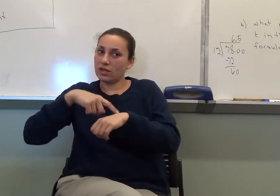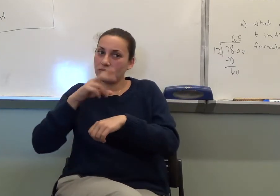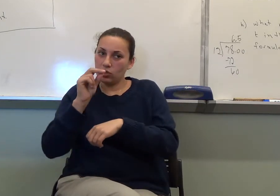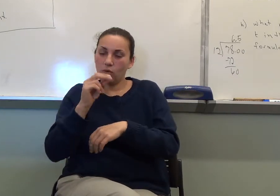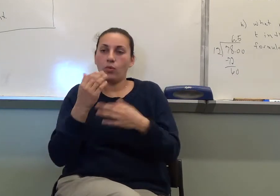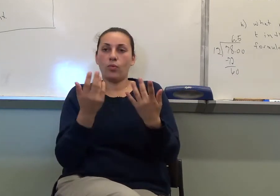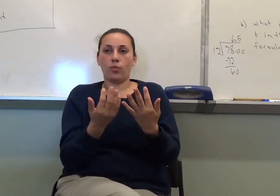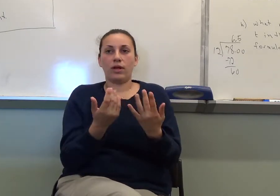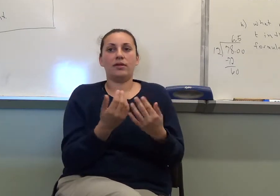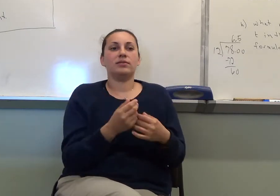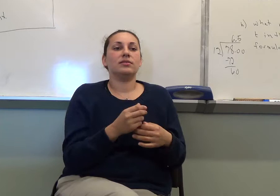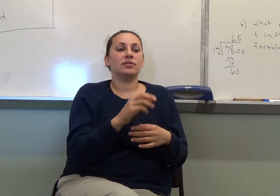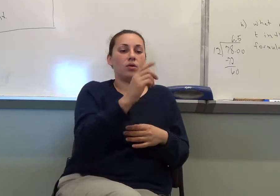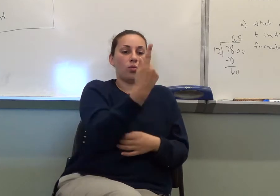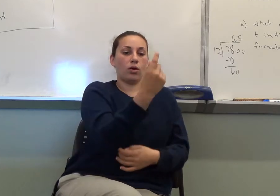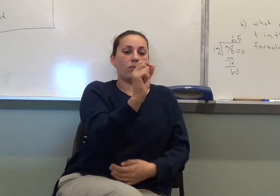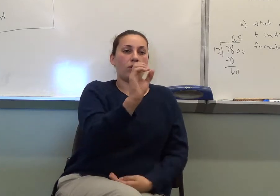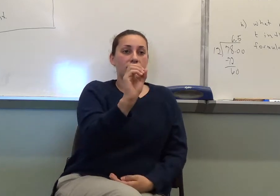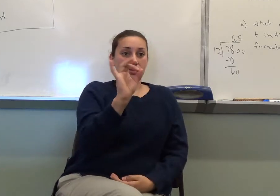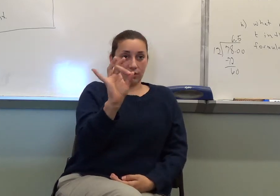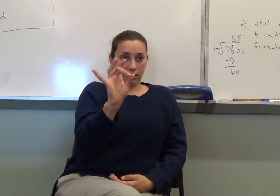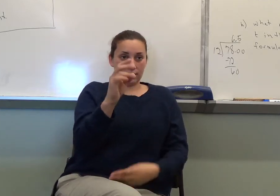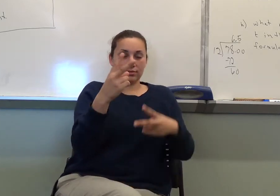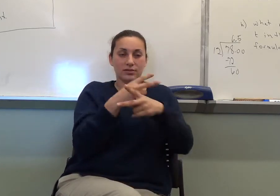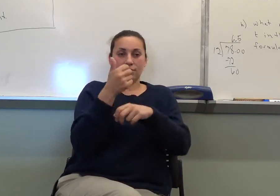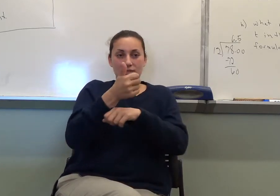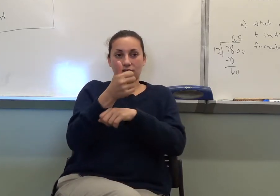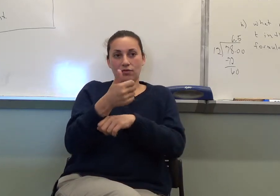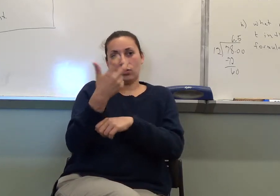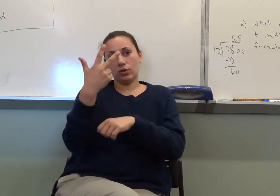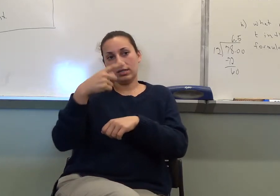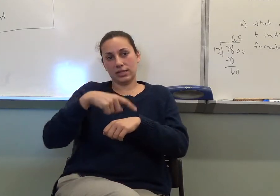your exponent first. What is 1.08 cubed?